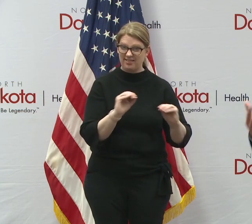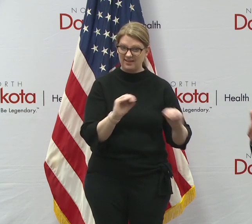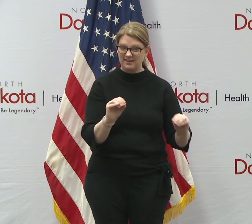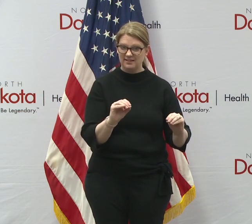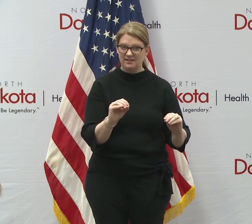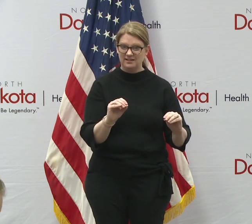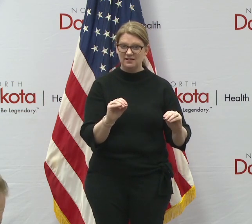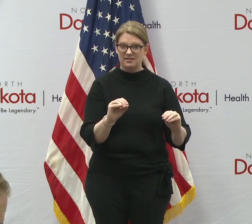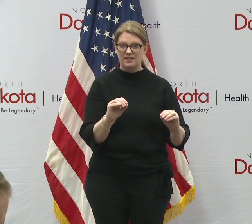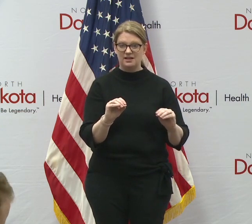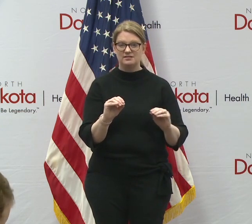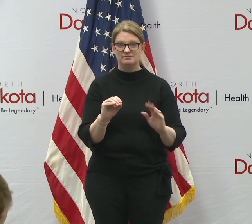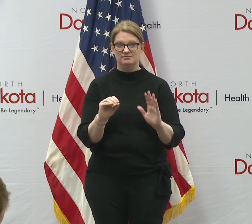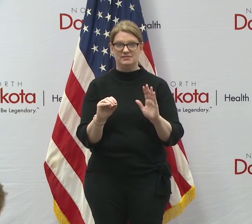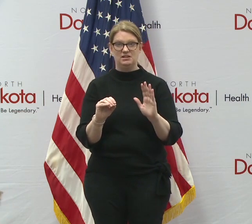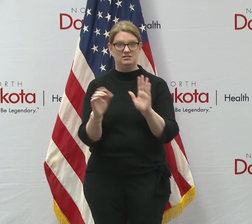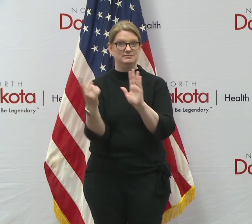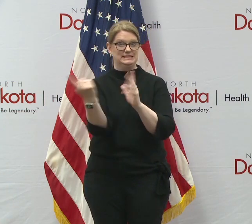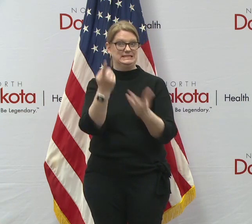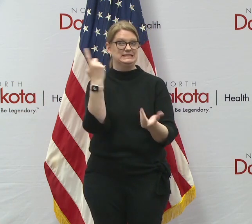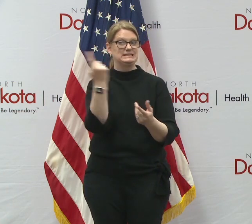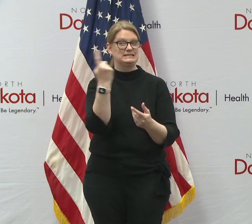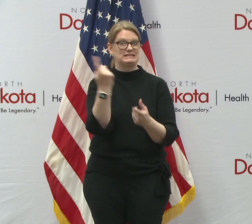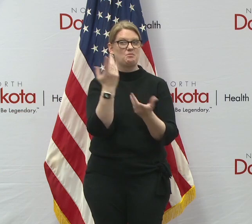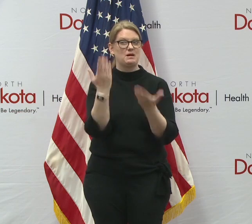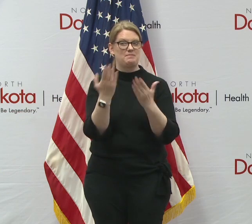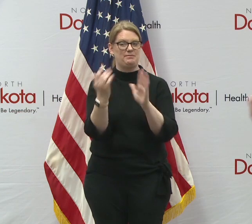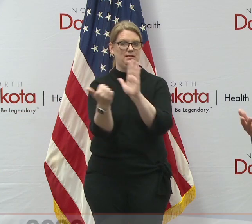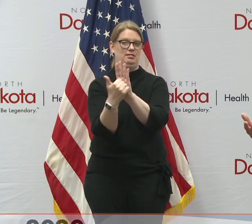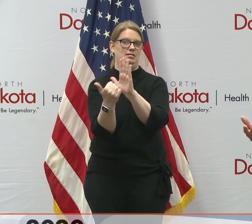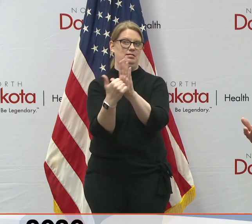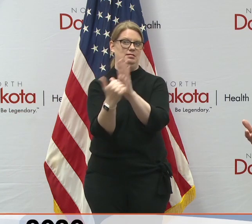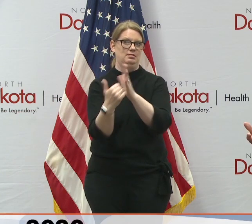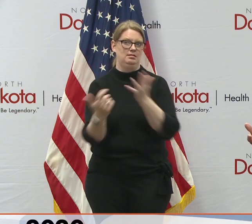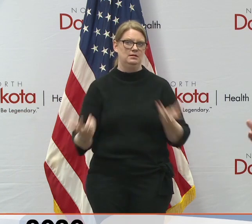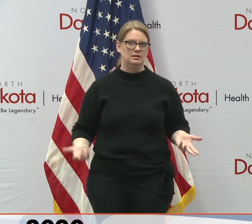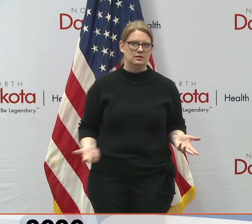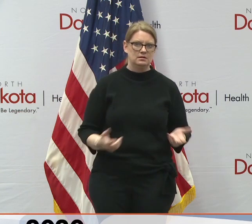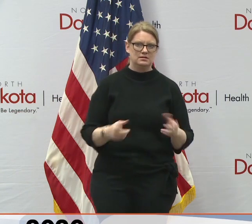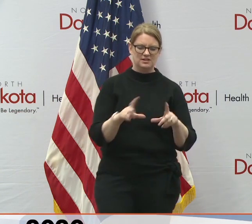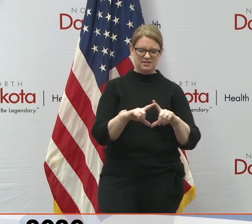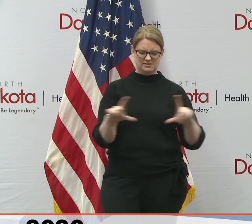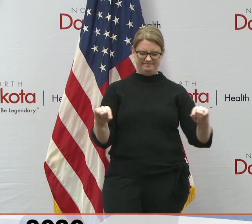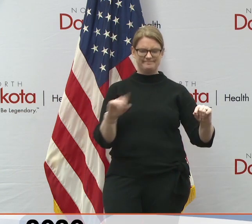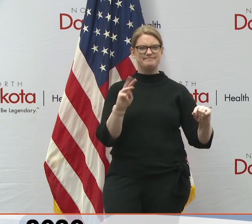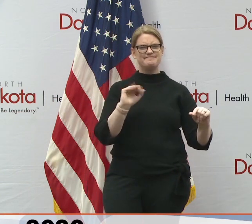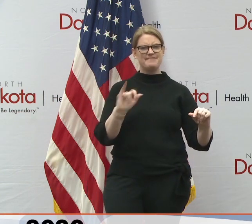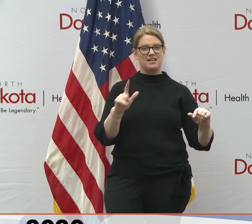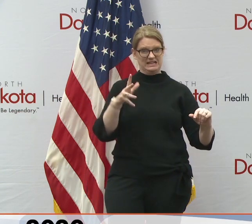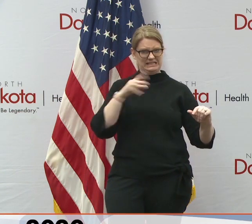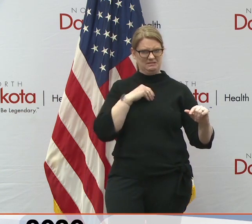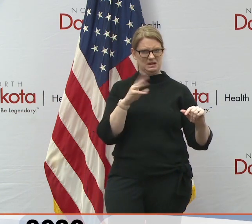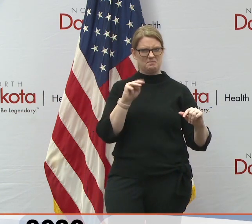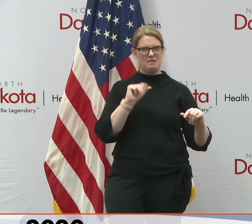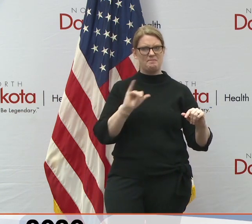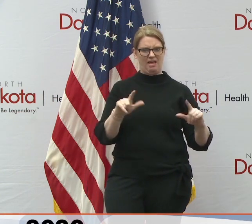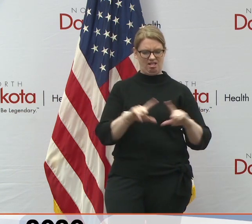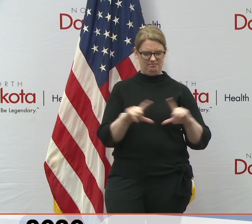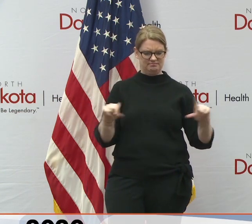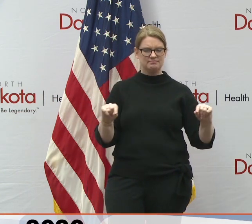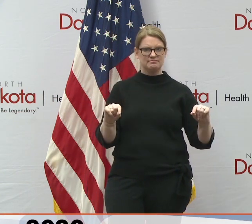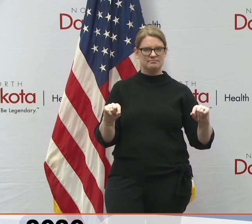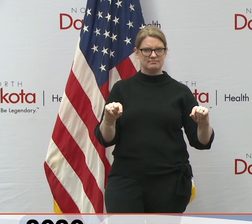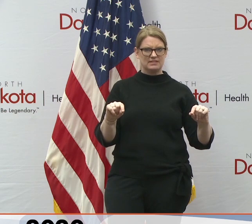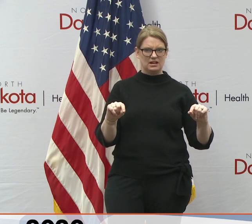something already, then you've got an opportunity to also complete it by mail and send it back in. They're still taking it by mail, but if you are